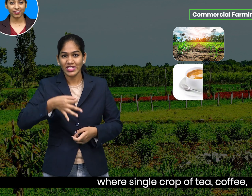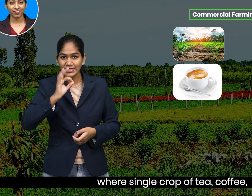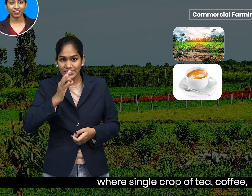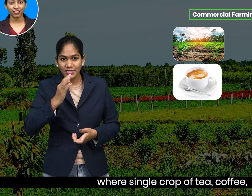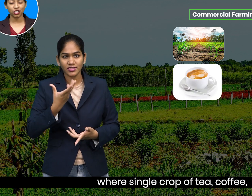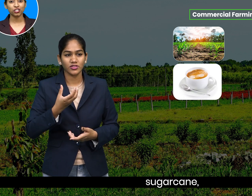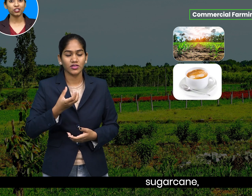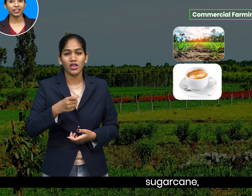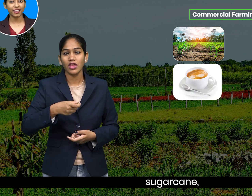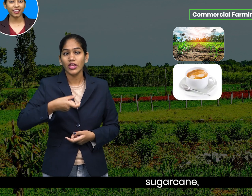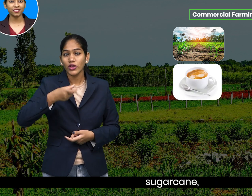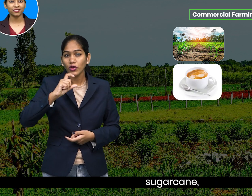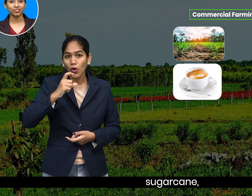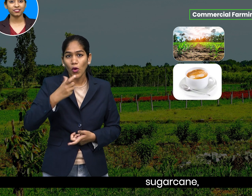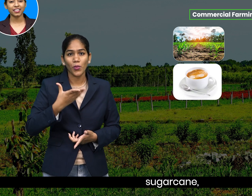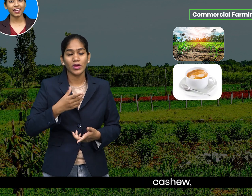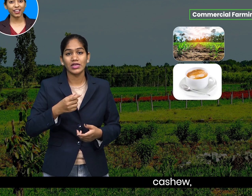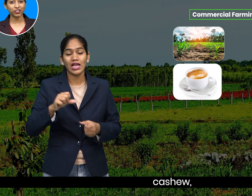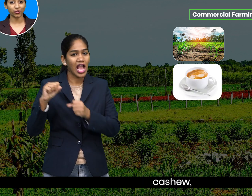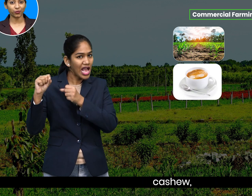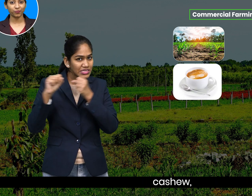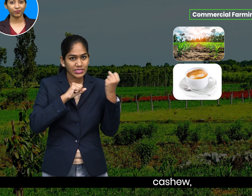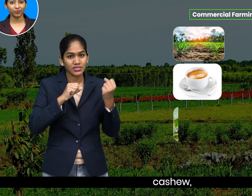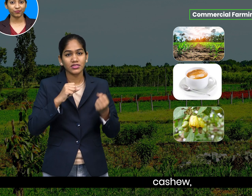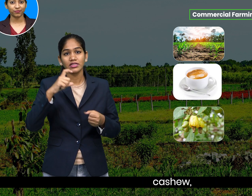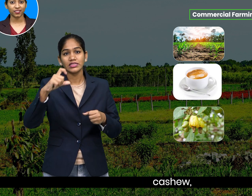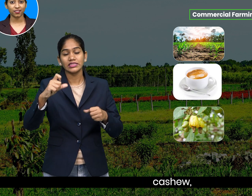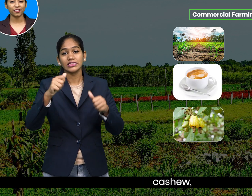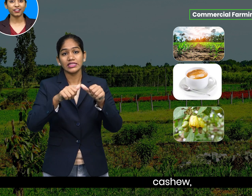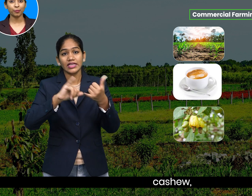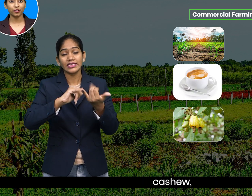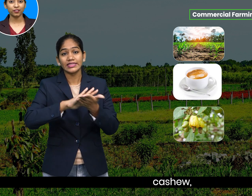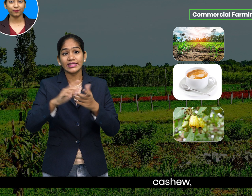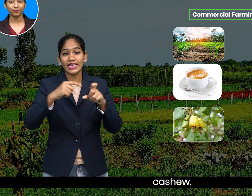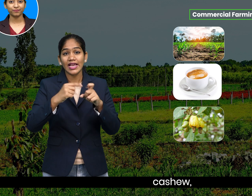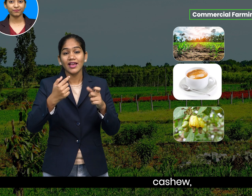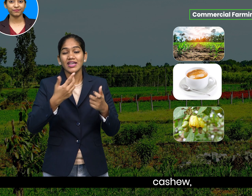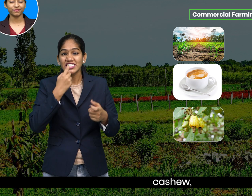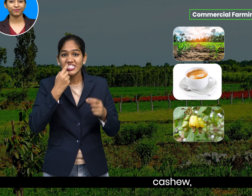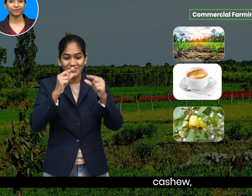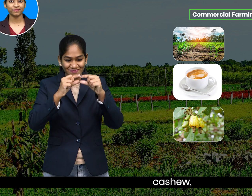coffee, sugarcane, cashew, rubber,